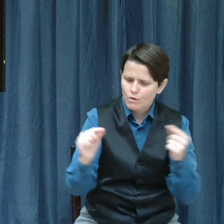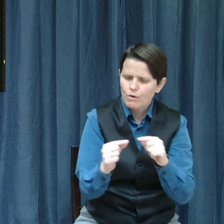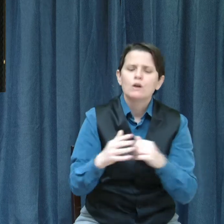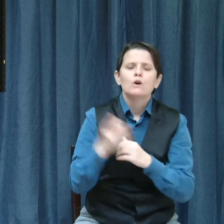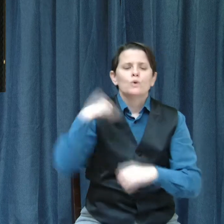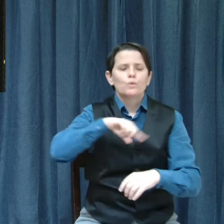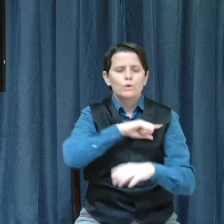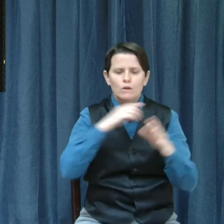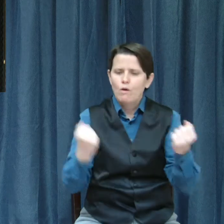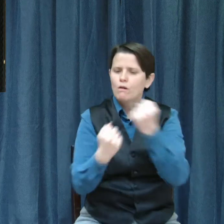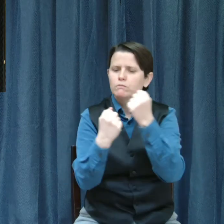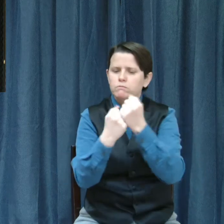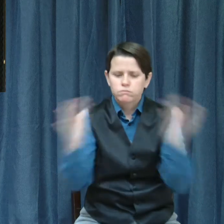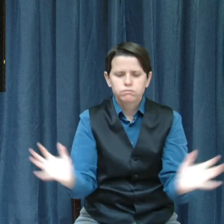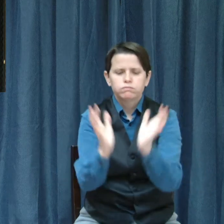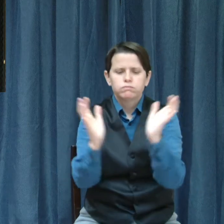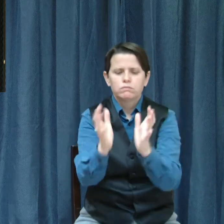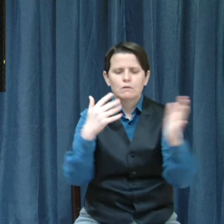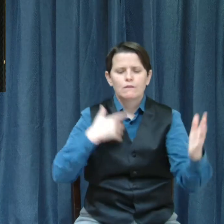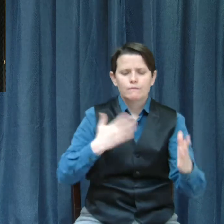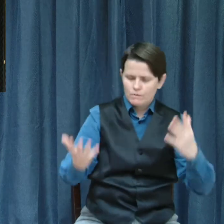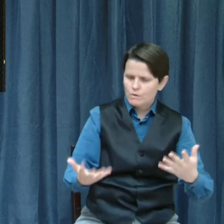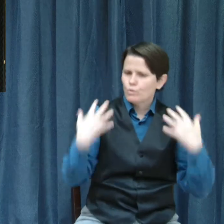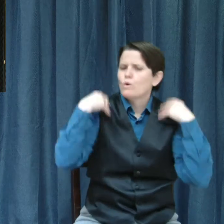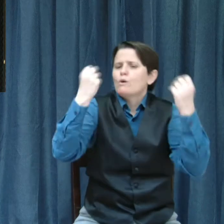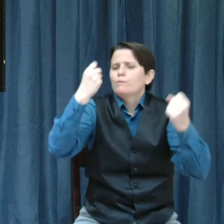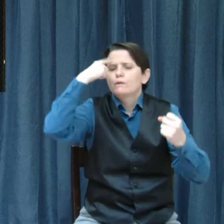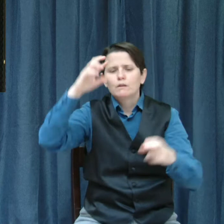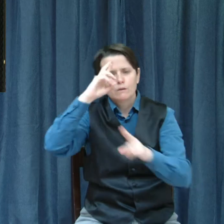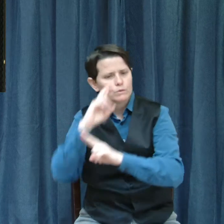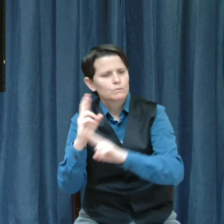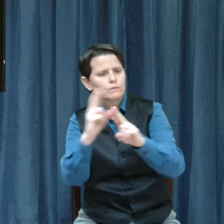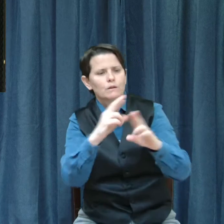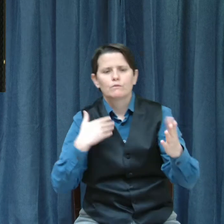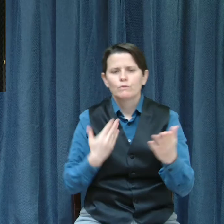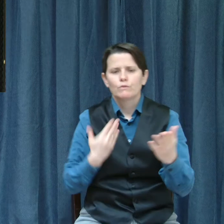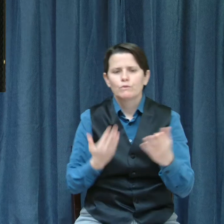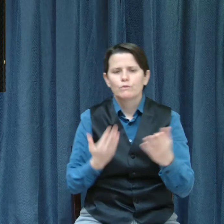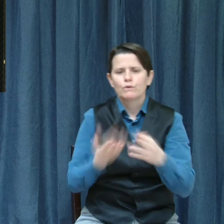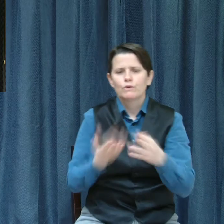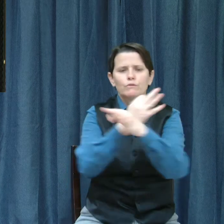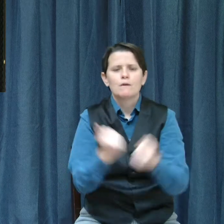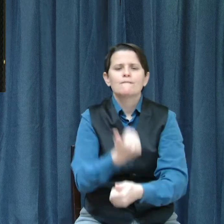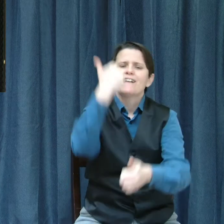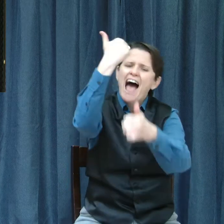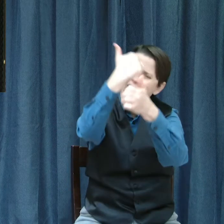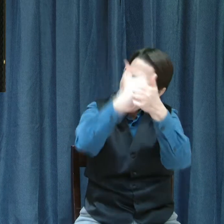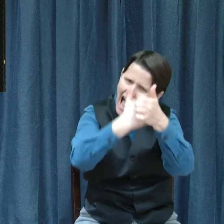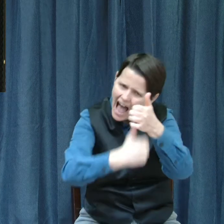well-being, respect, and civil freedom of every human being. Every human being. We stand for